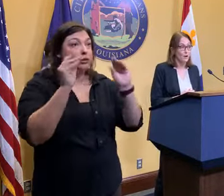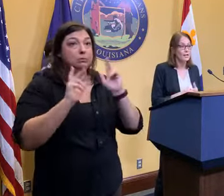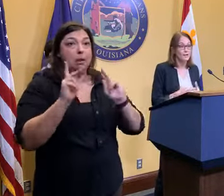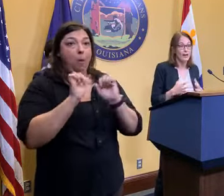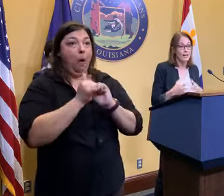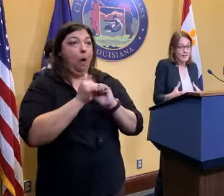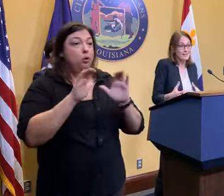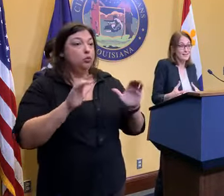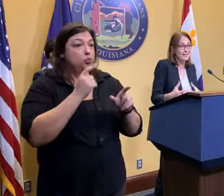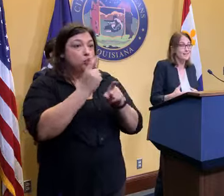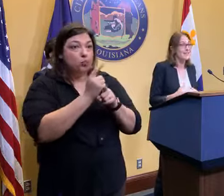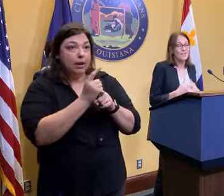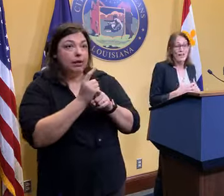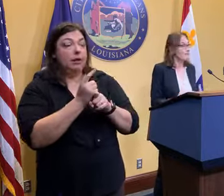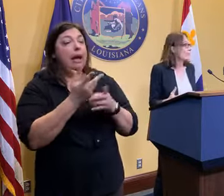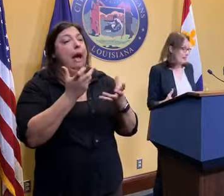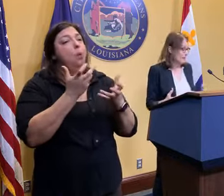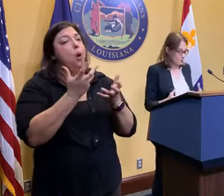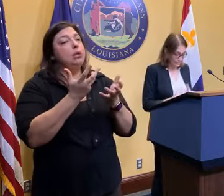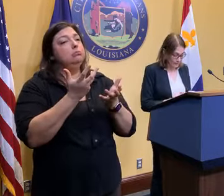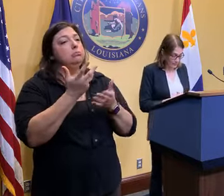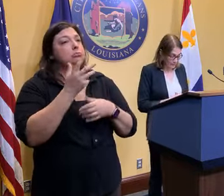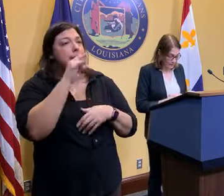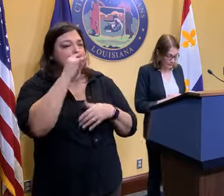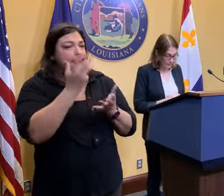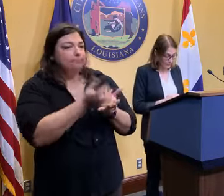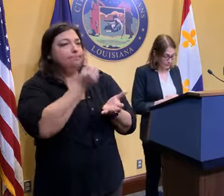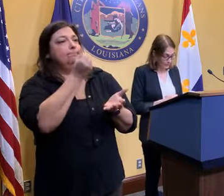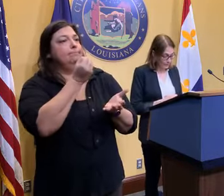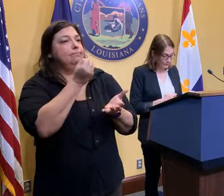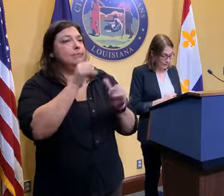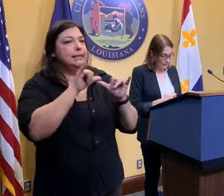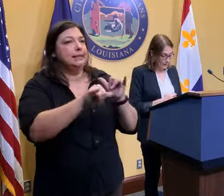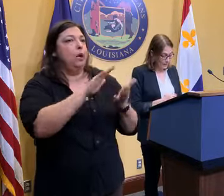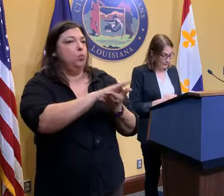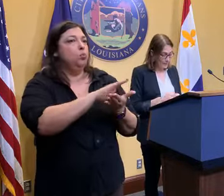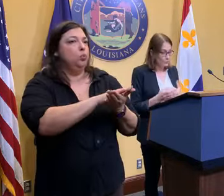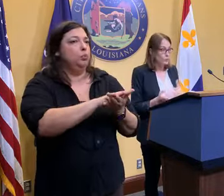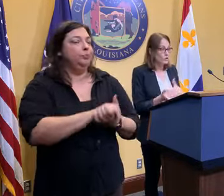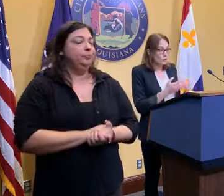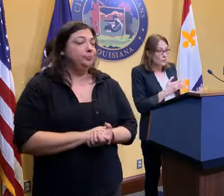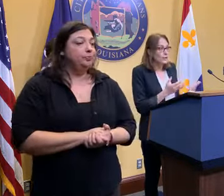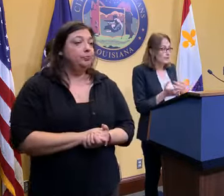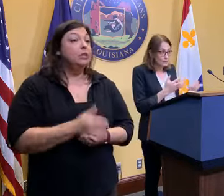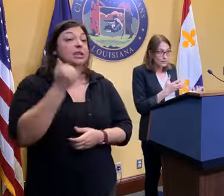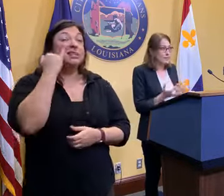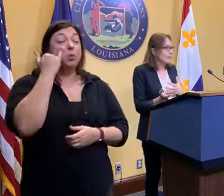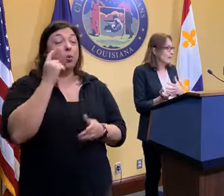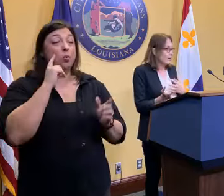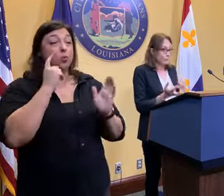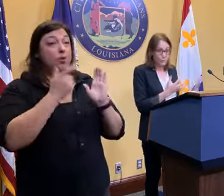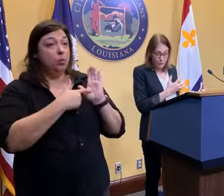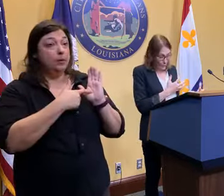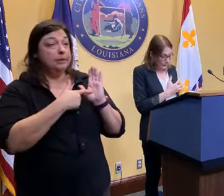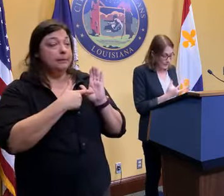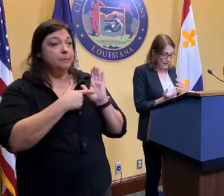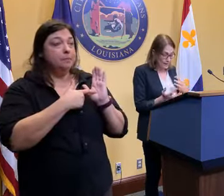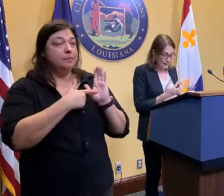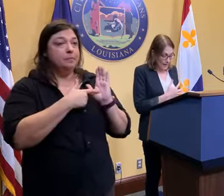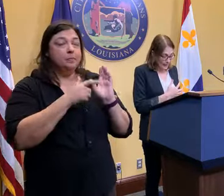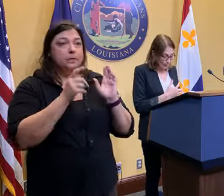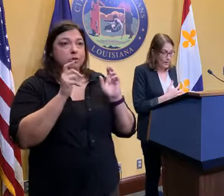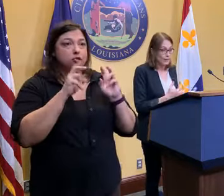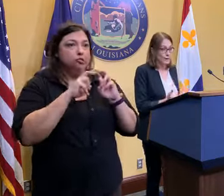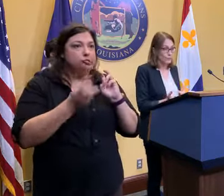I wanna give our kids that advantage as long as possible. If we do begin to see alarming data,